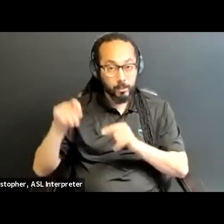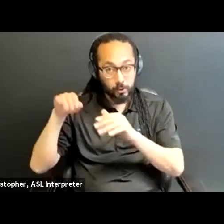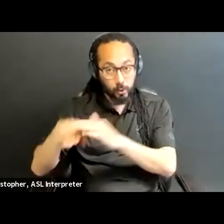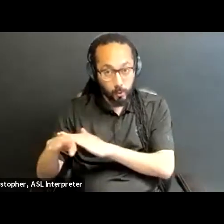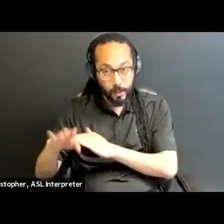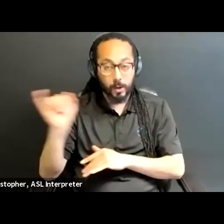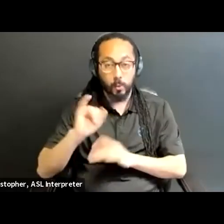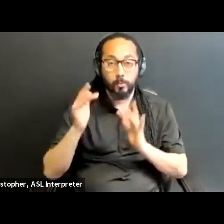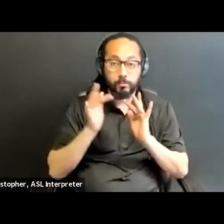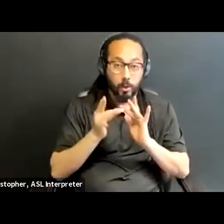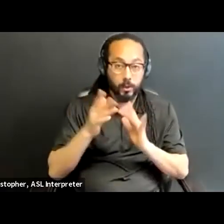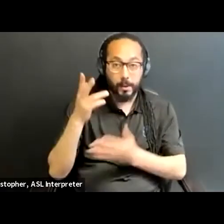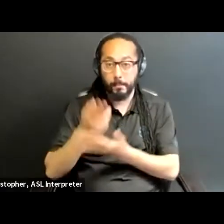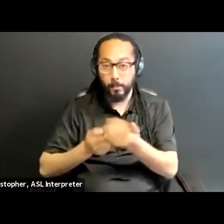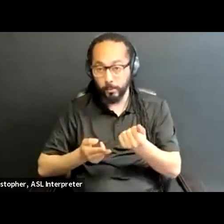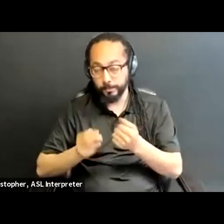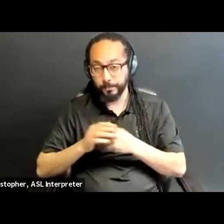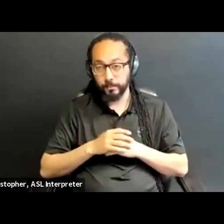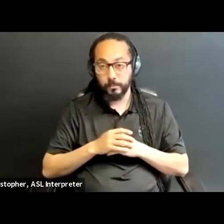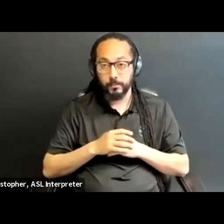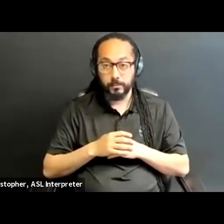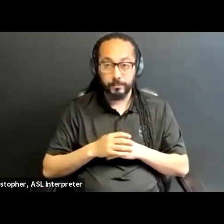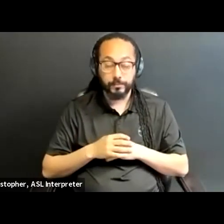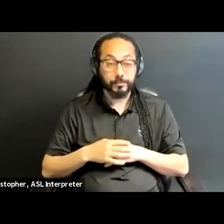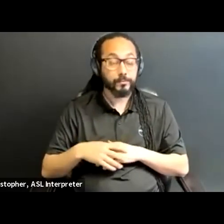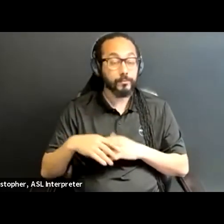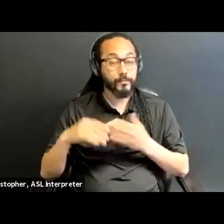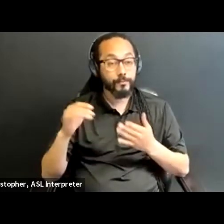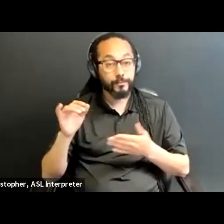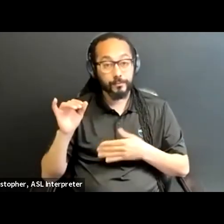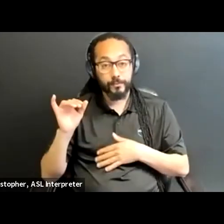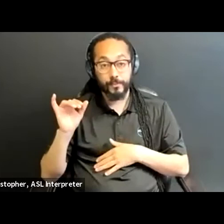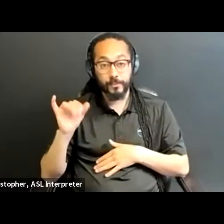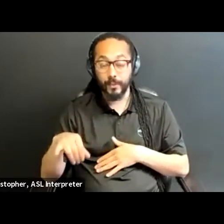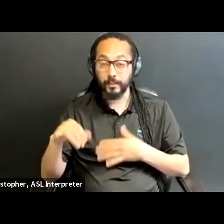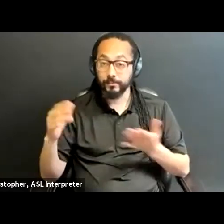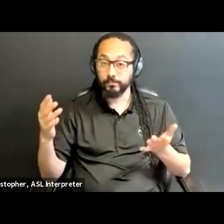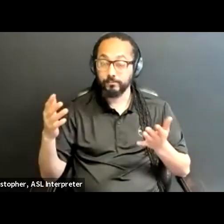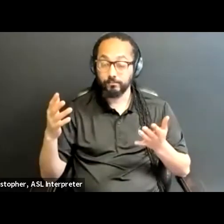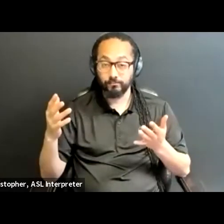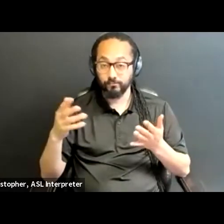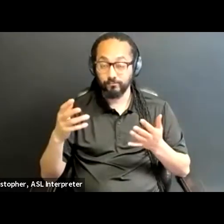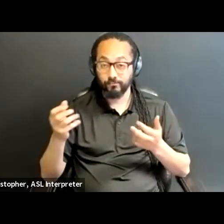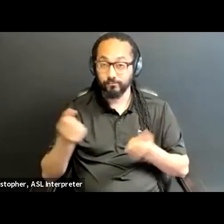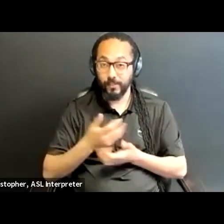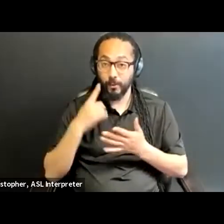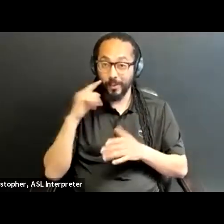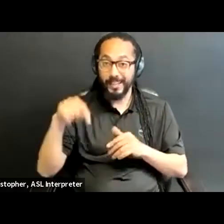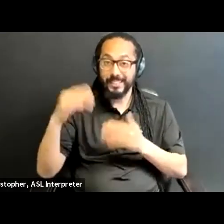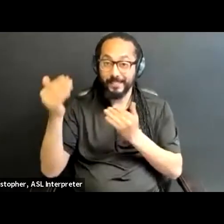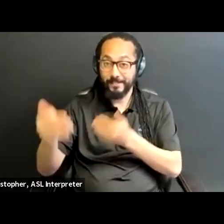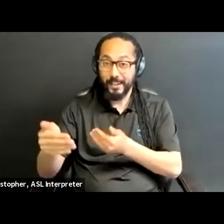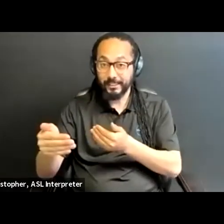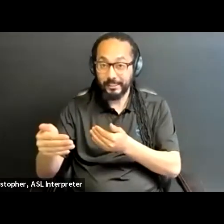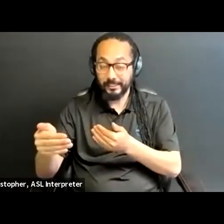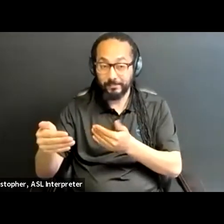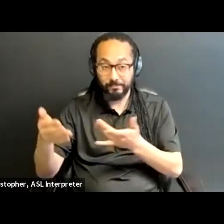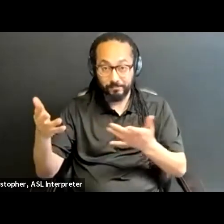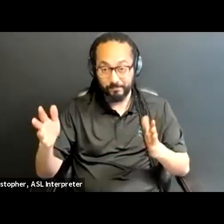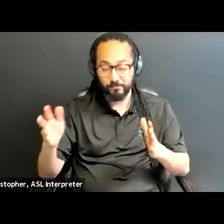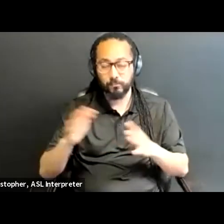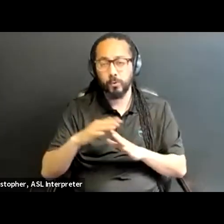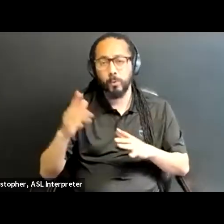So yeah, but that is pretty much where we are with this phase. So honestly, we are looking for about